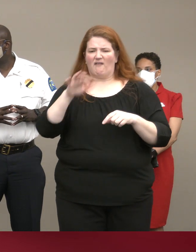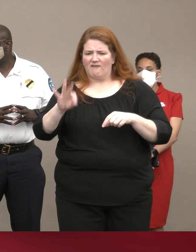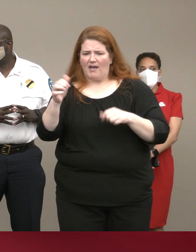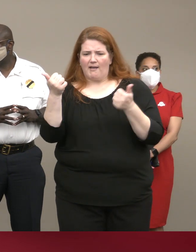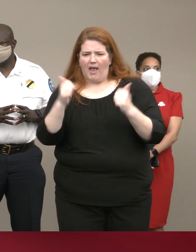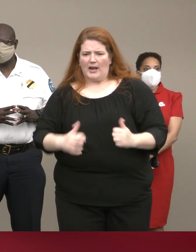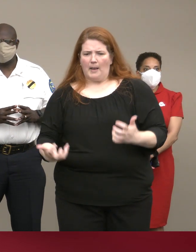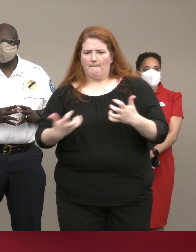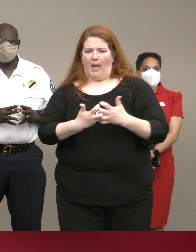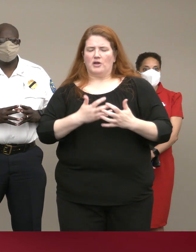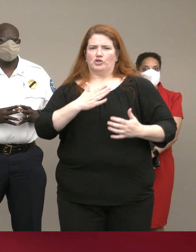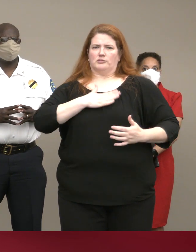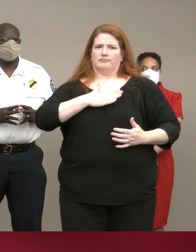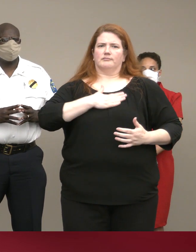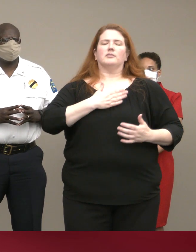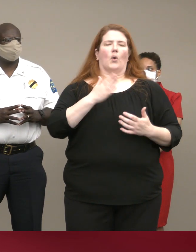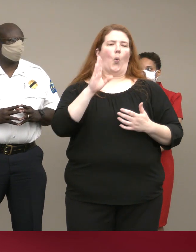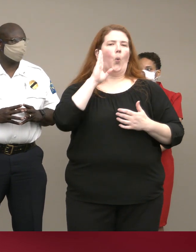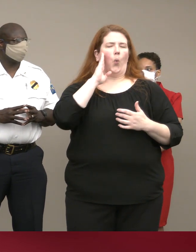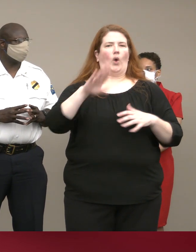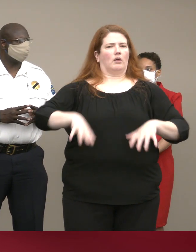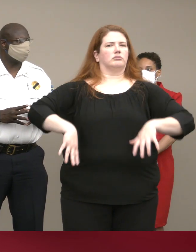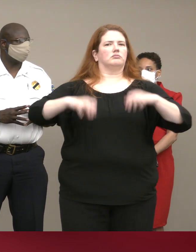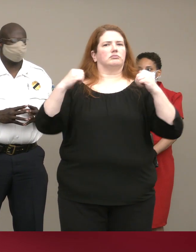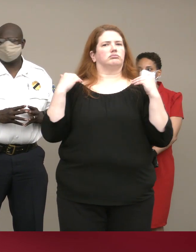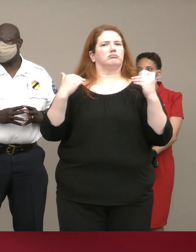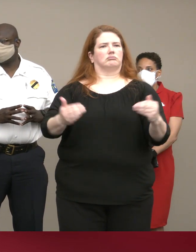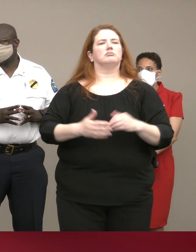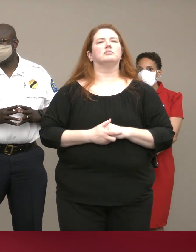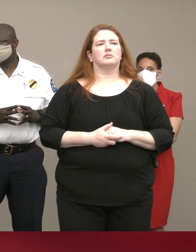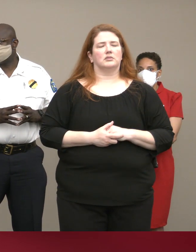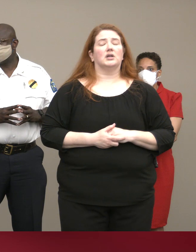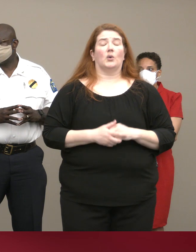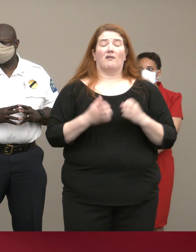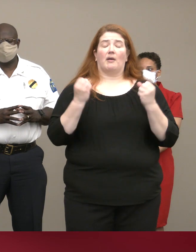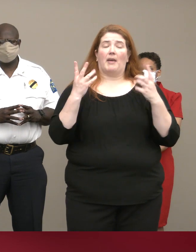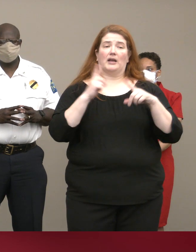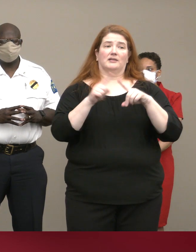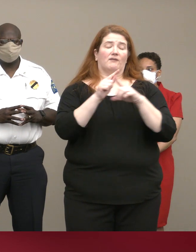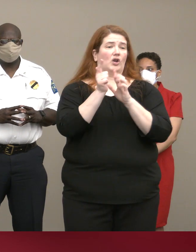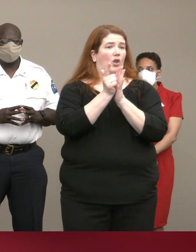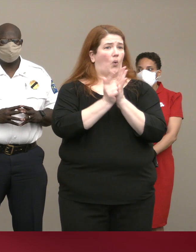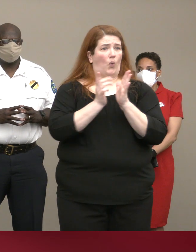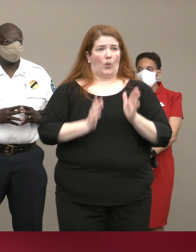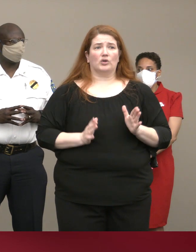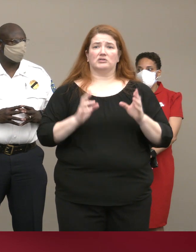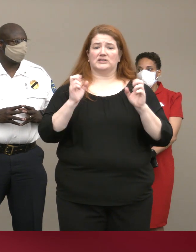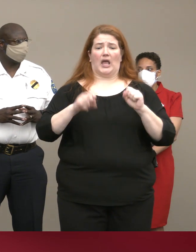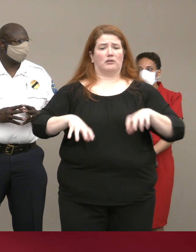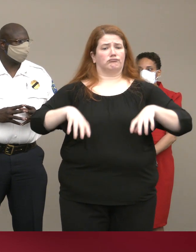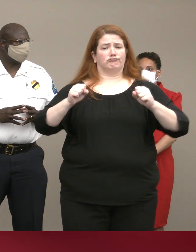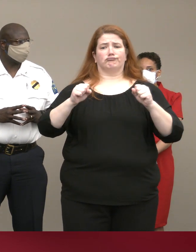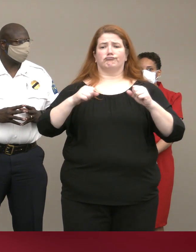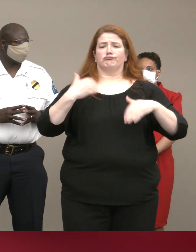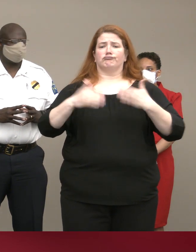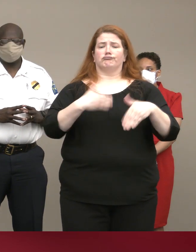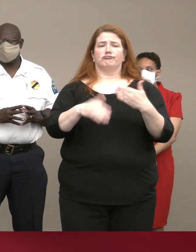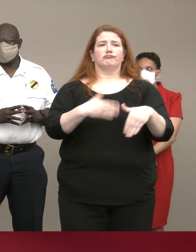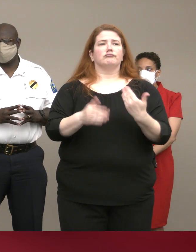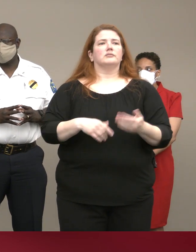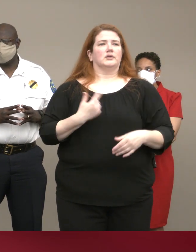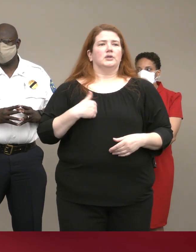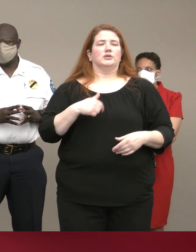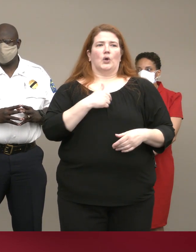that we wouldn't normally do. We have plenty of attorneys to handle these cases, and we are moving forward, and we're working hand in hand